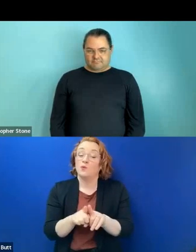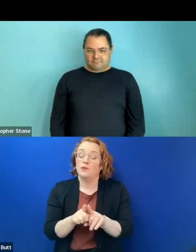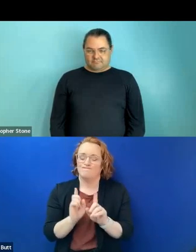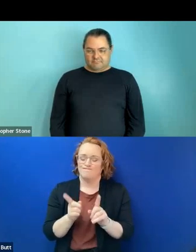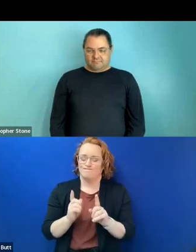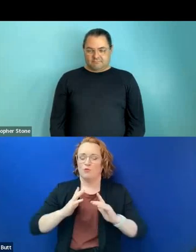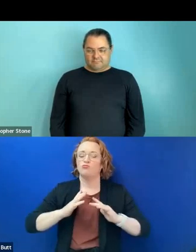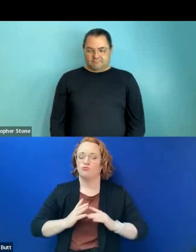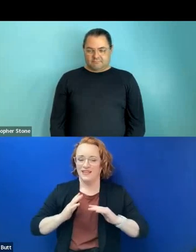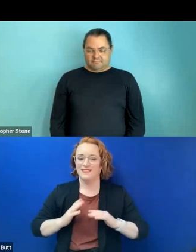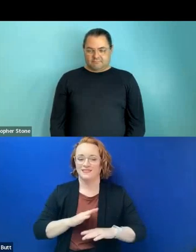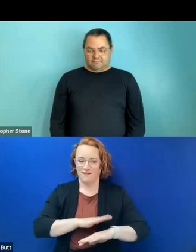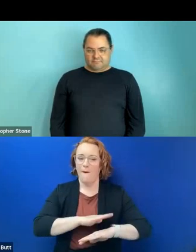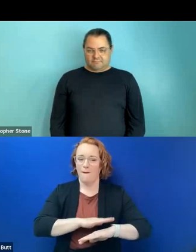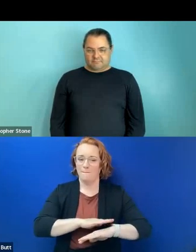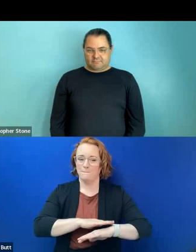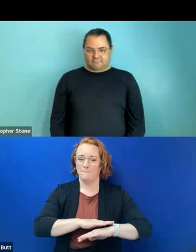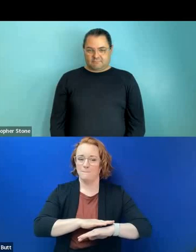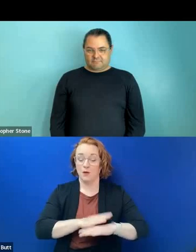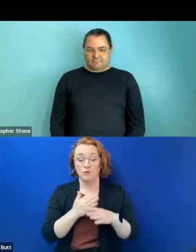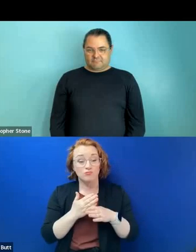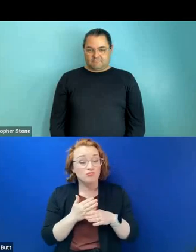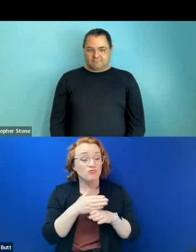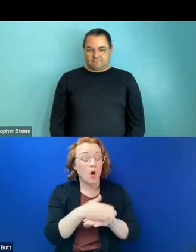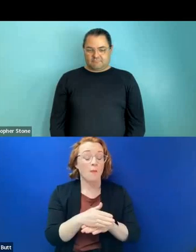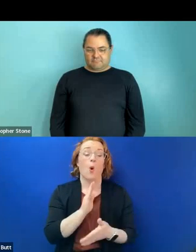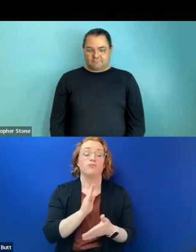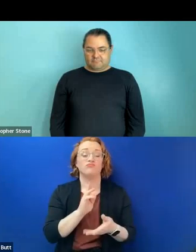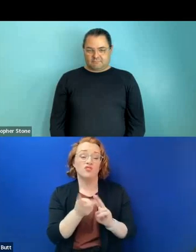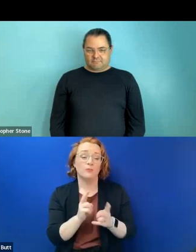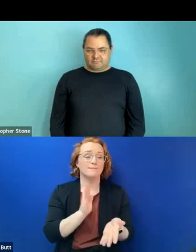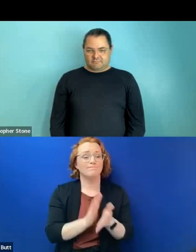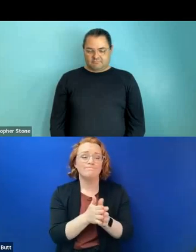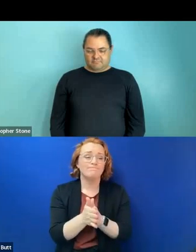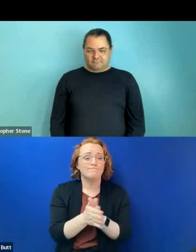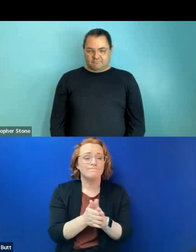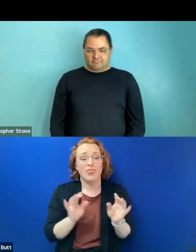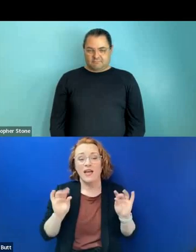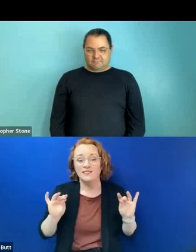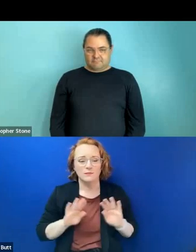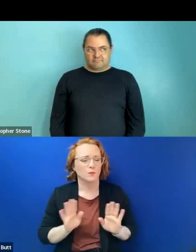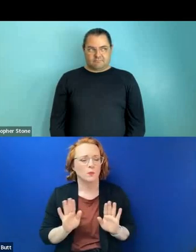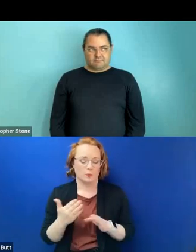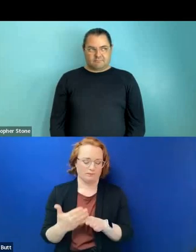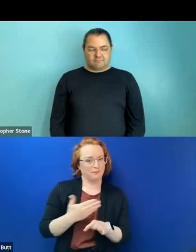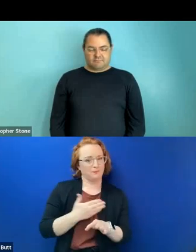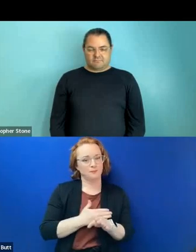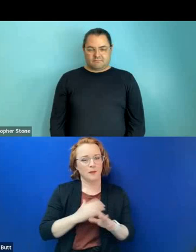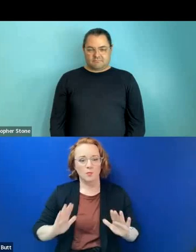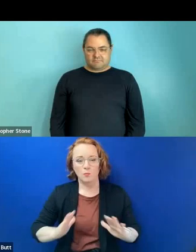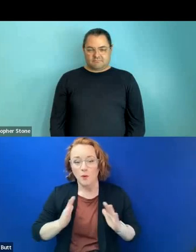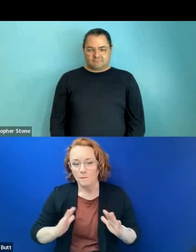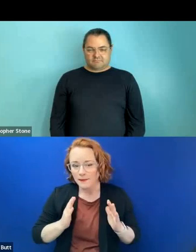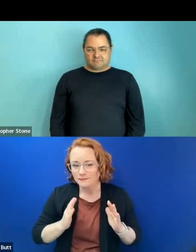as well, because the job is not just interpreting. You do a lot of preparation work as well. If I'm interpreting for,